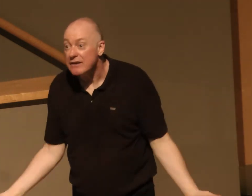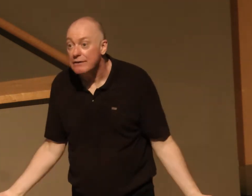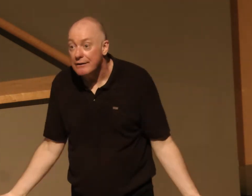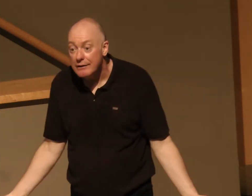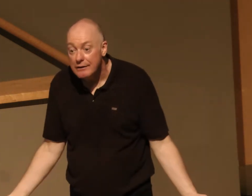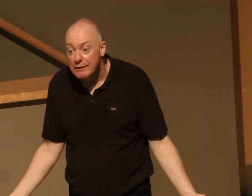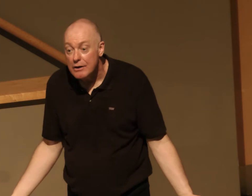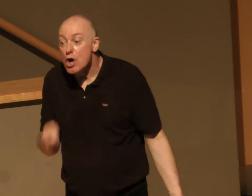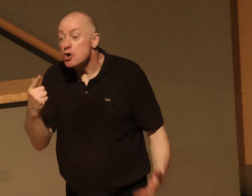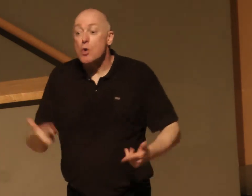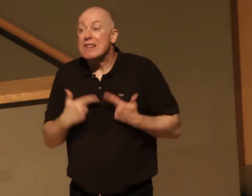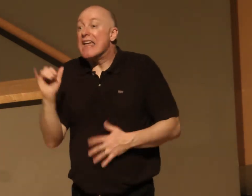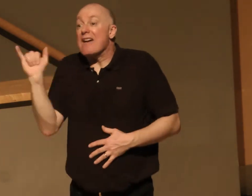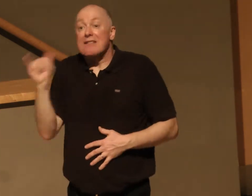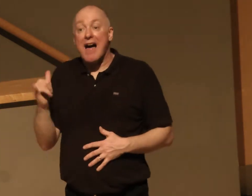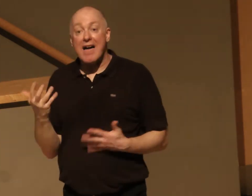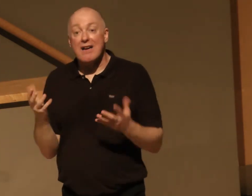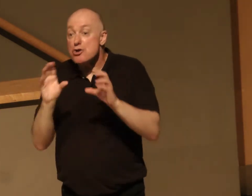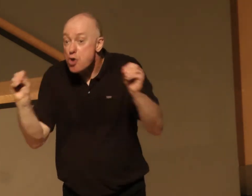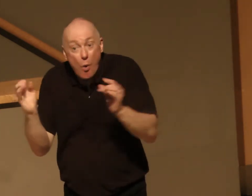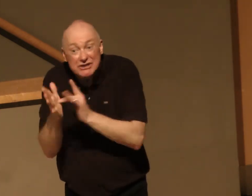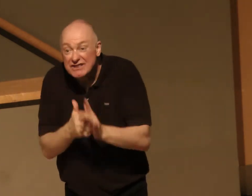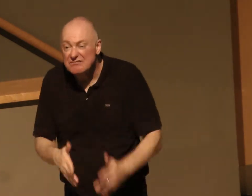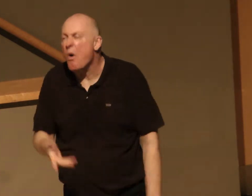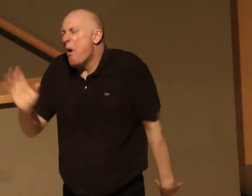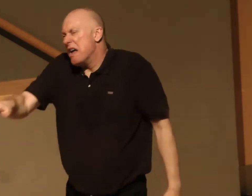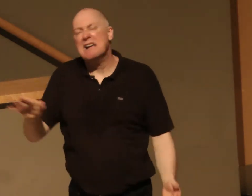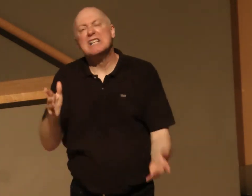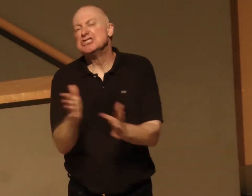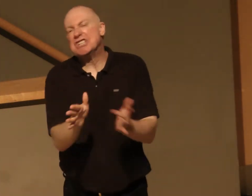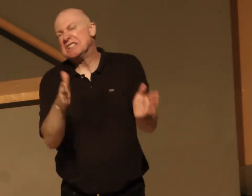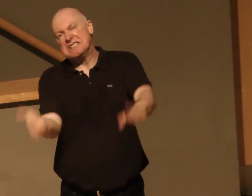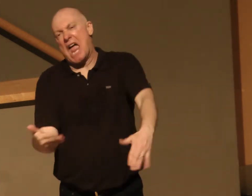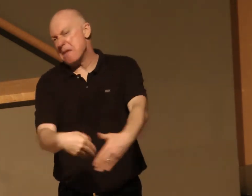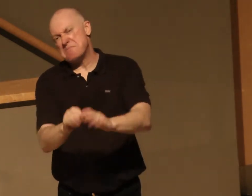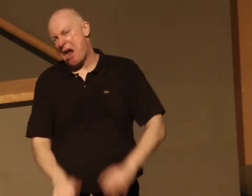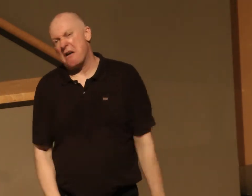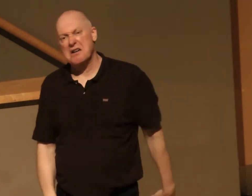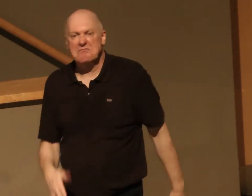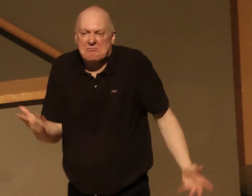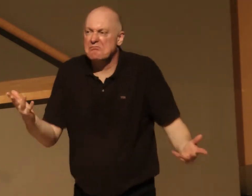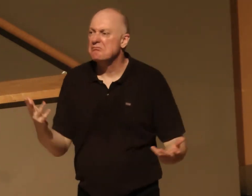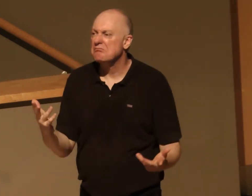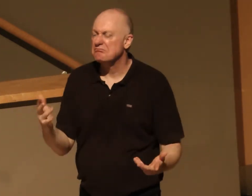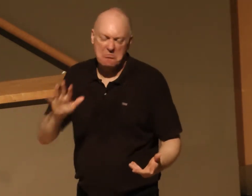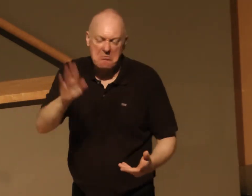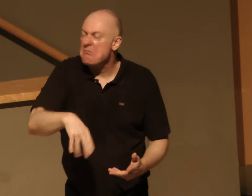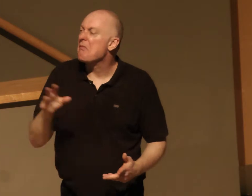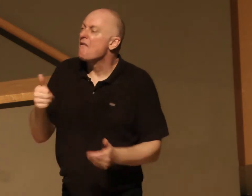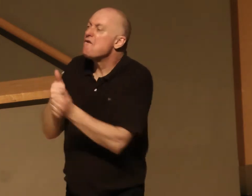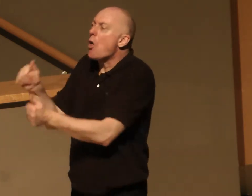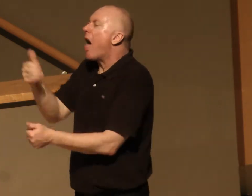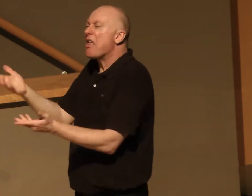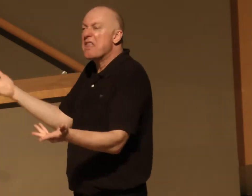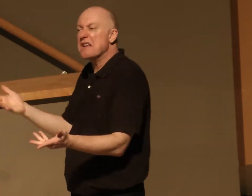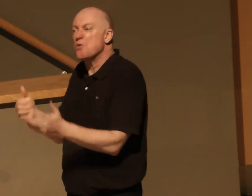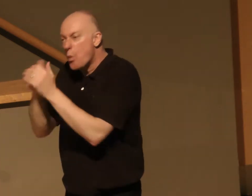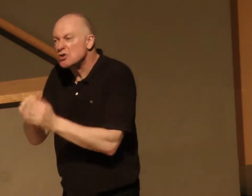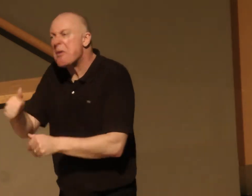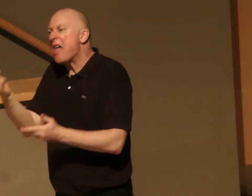We live as if there's no Jesus. He's dead. He's buried somewhere. And so we pursue other things. We worship other things. We elevate other things.